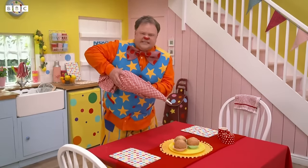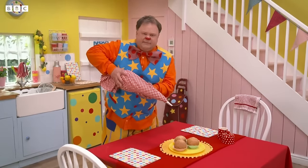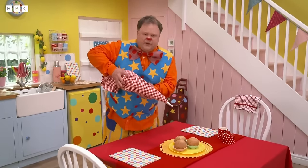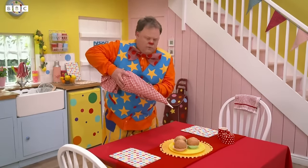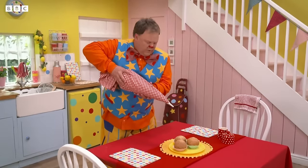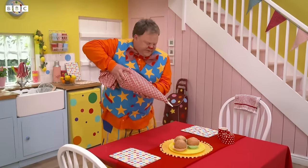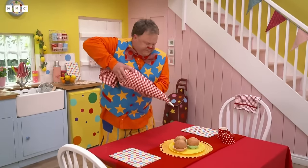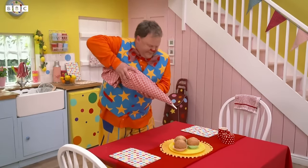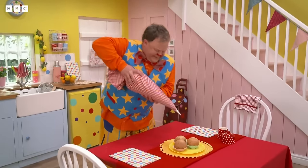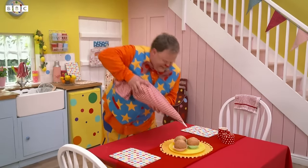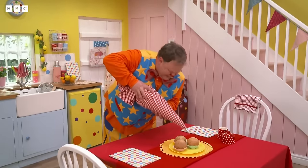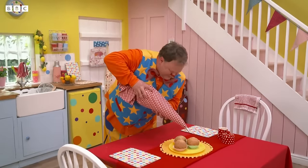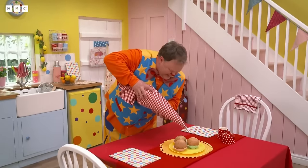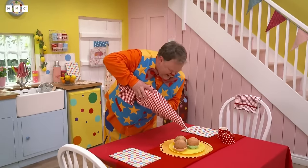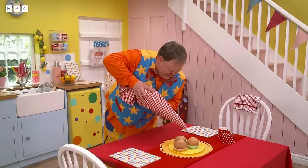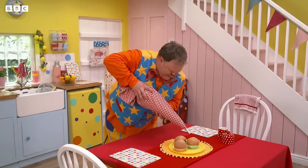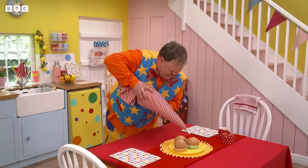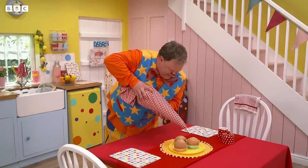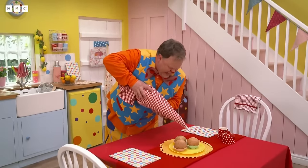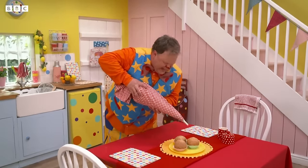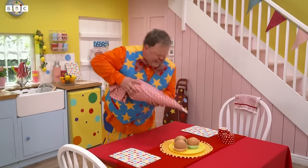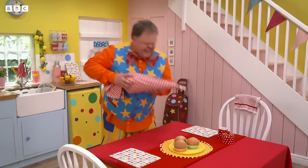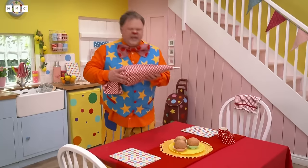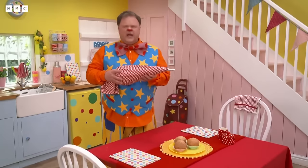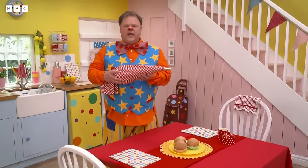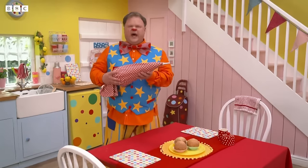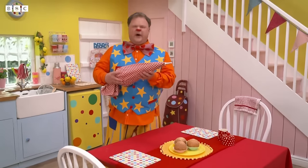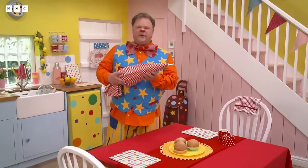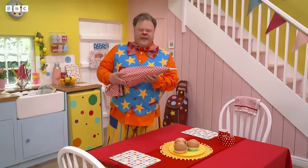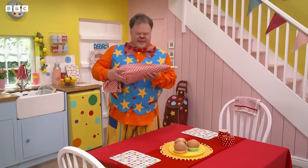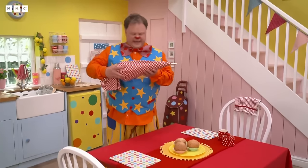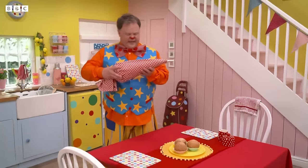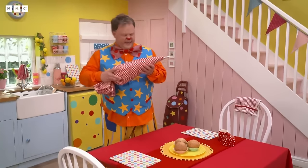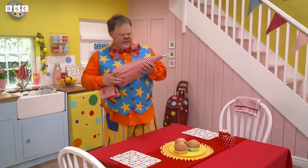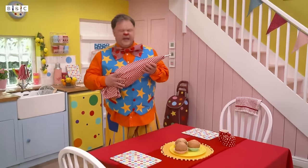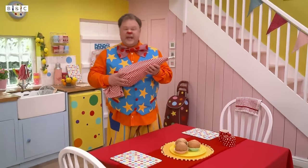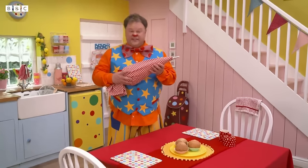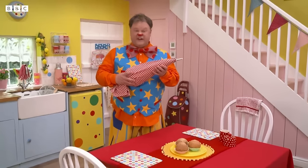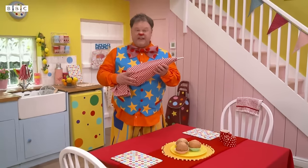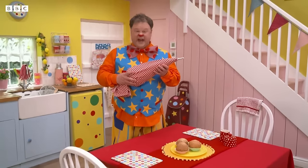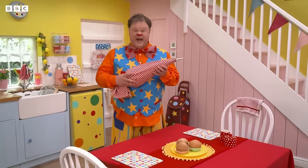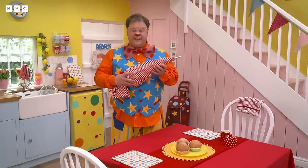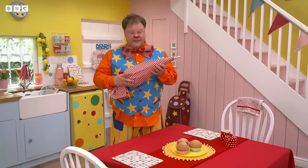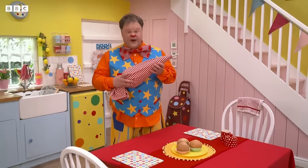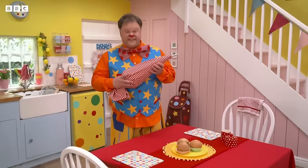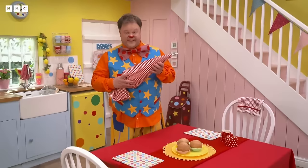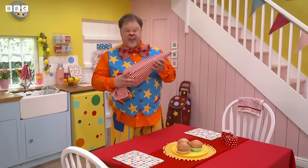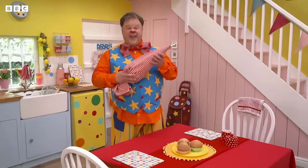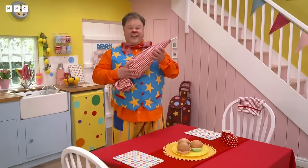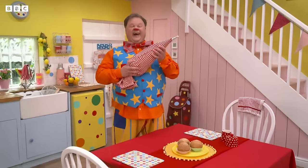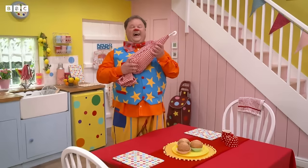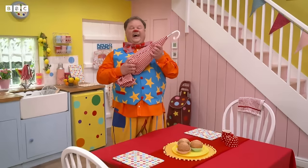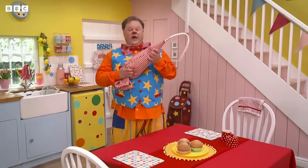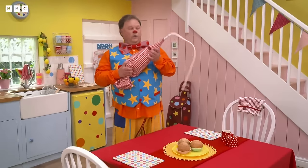seem to want to... Yup! Come out of the bag! Oh, dear. It's very hard to ice a cake.